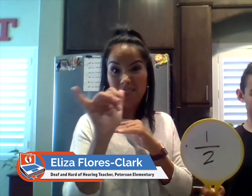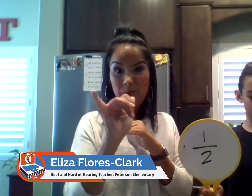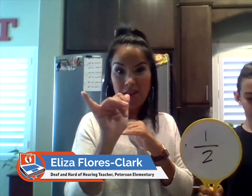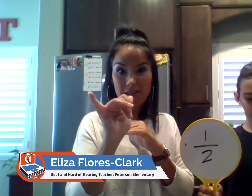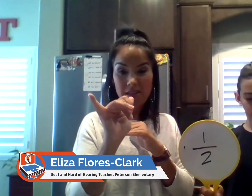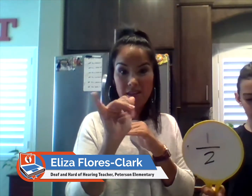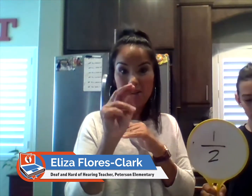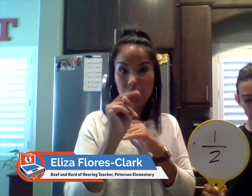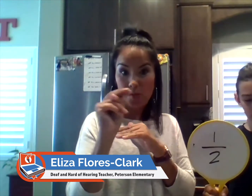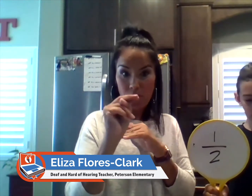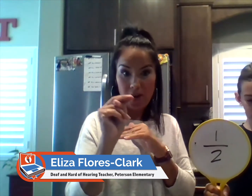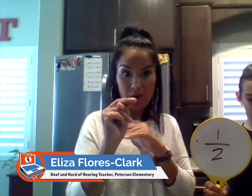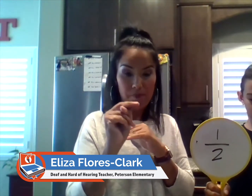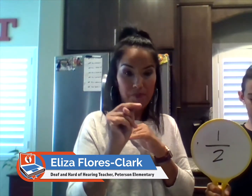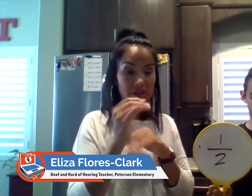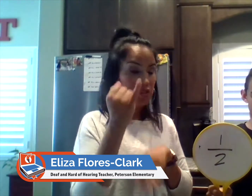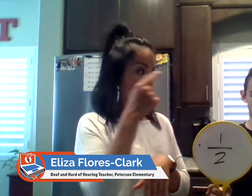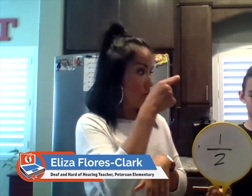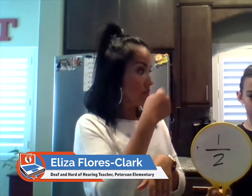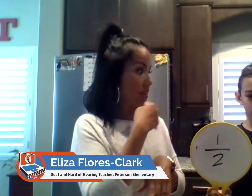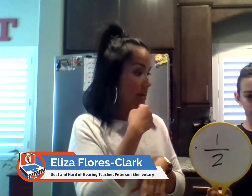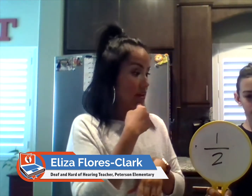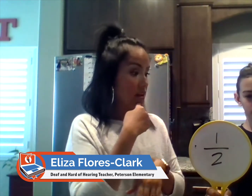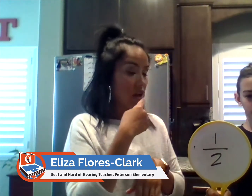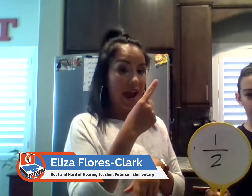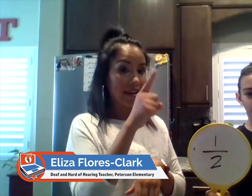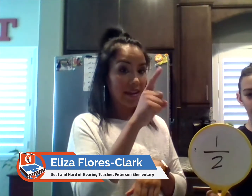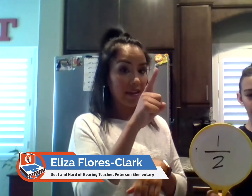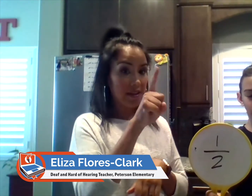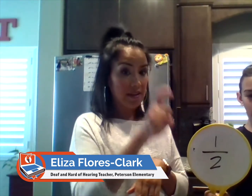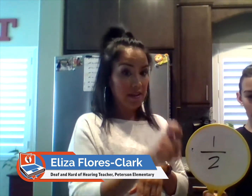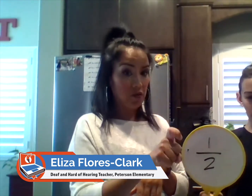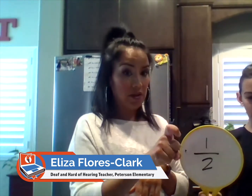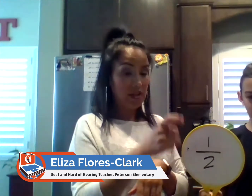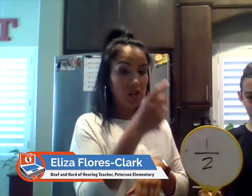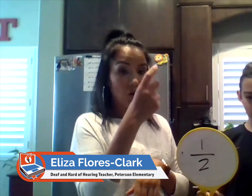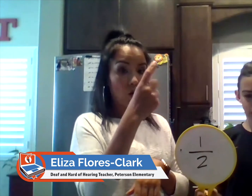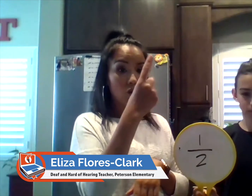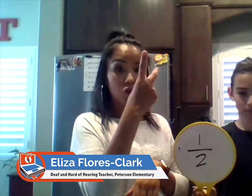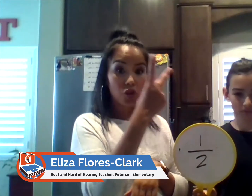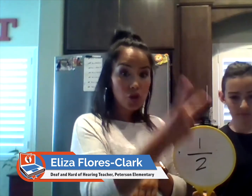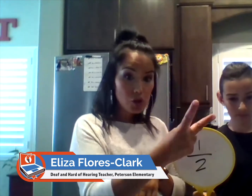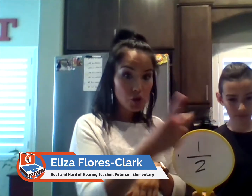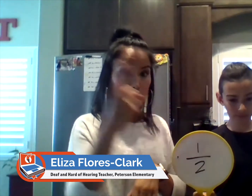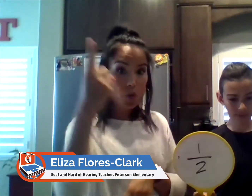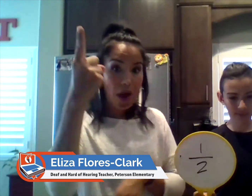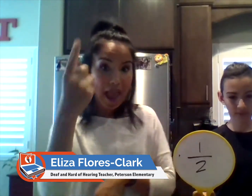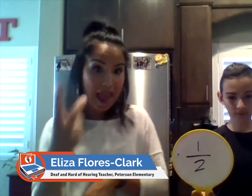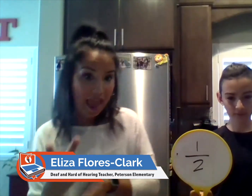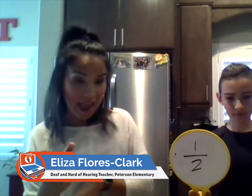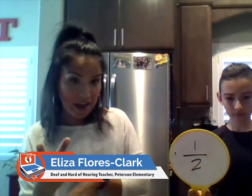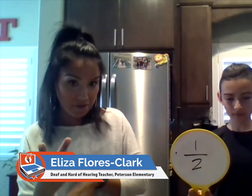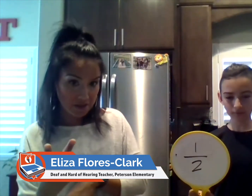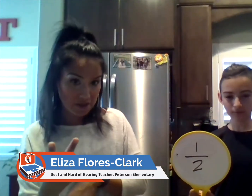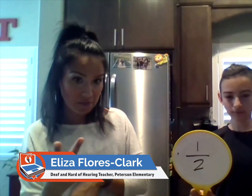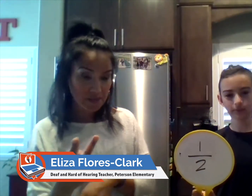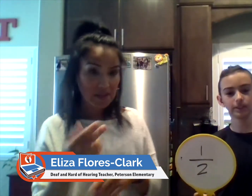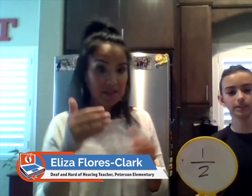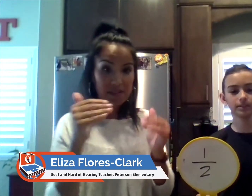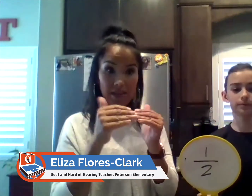as the numerator. So you said you need 2 halves to